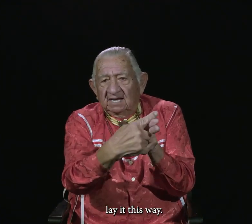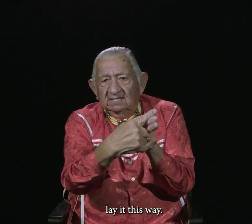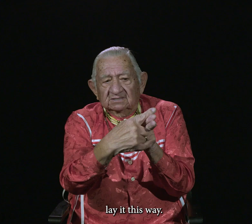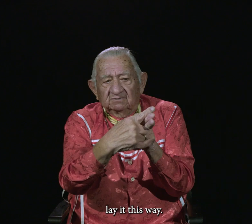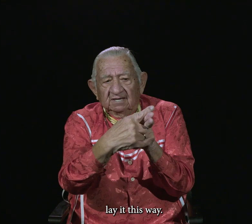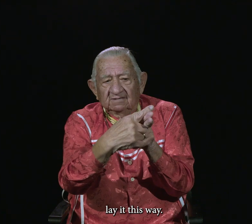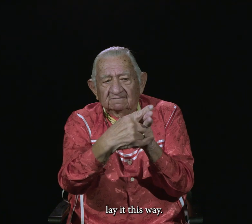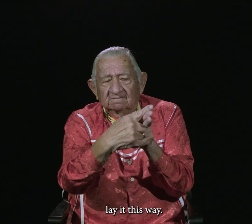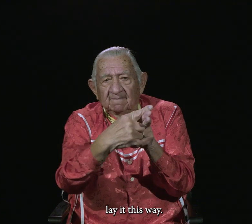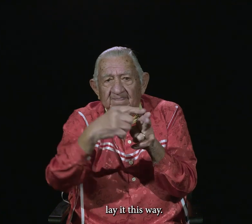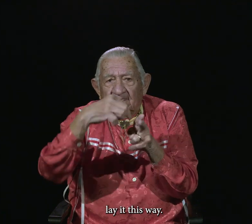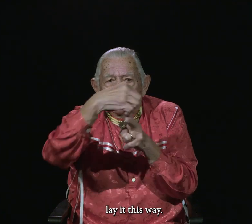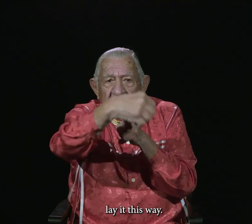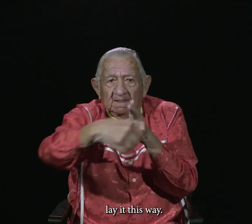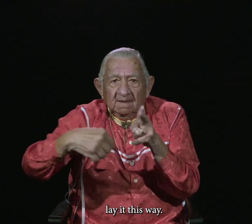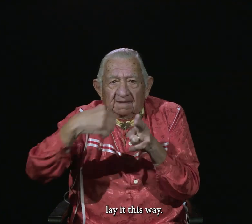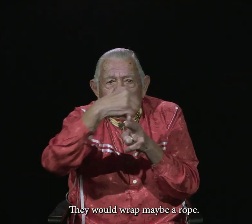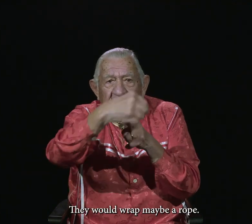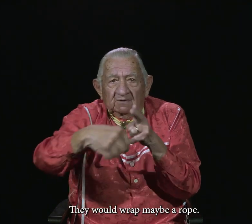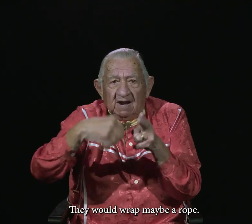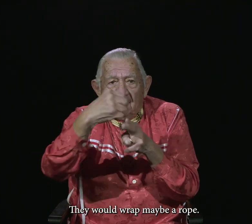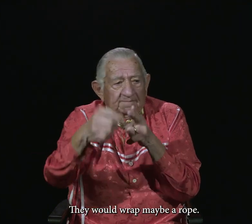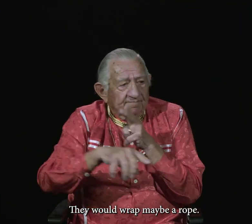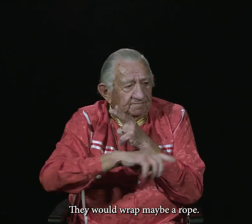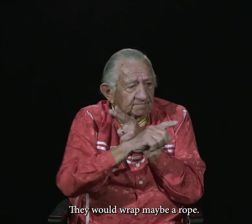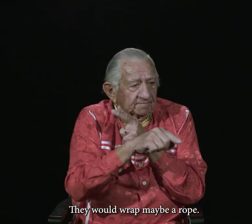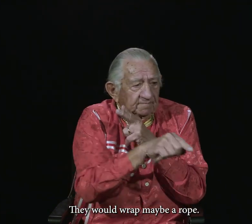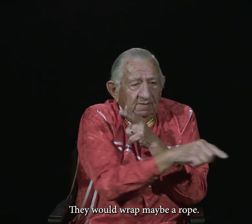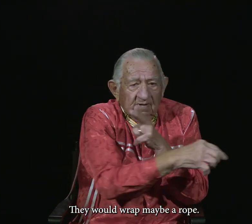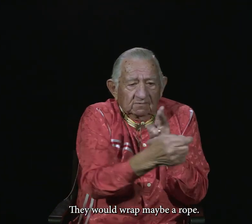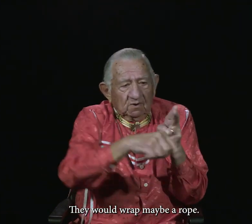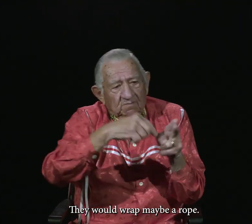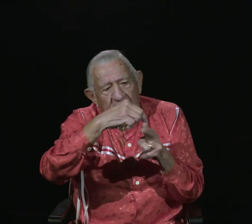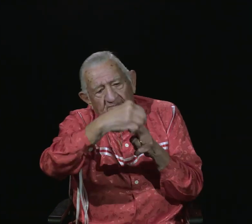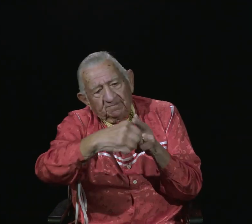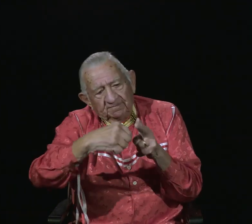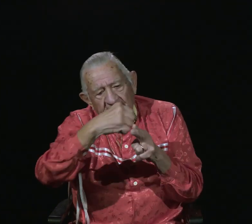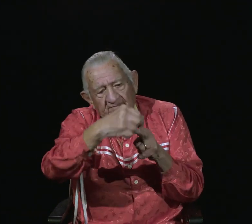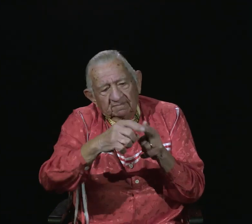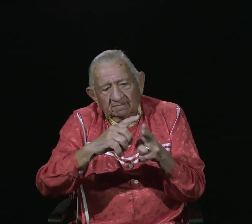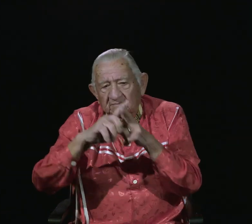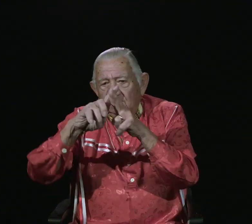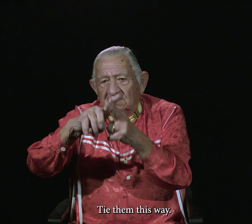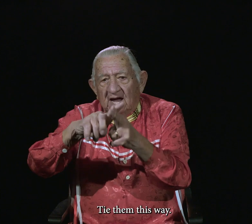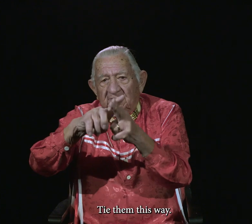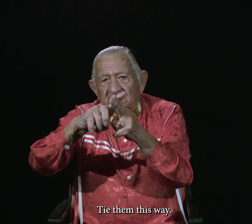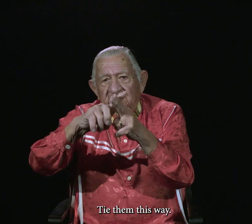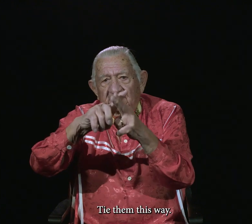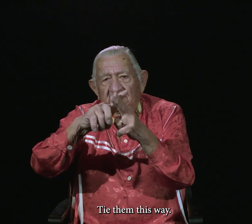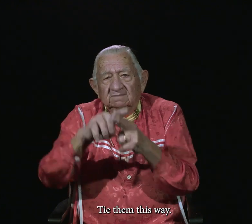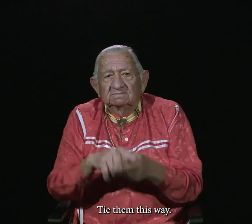it this way. They would wrap maybe a rope, tie them this way.